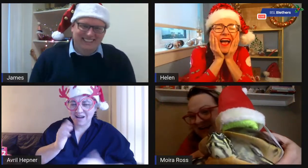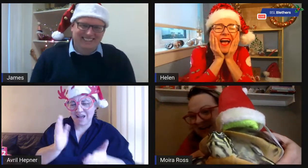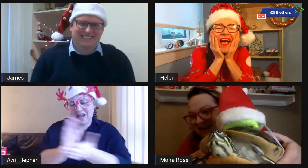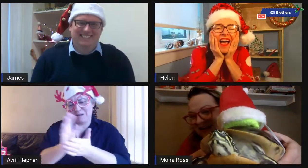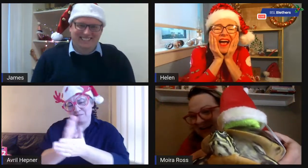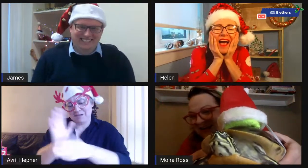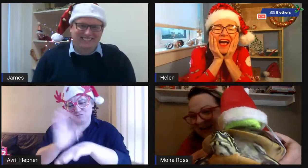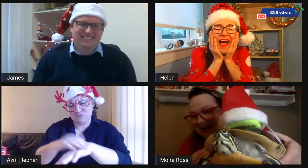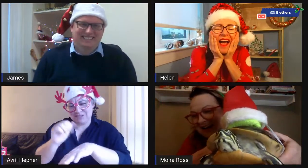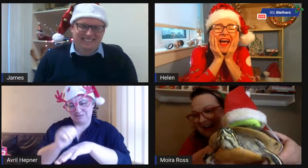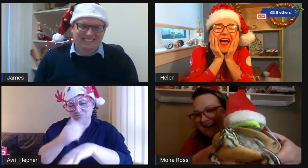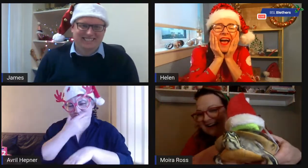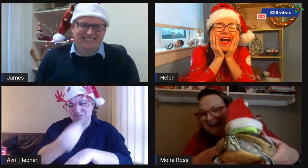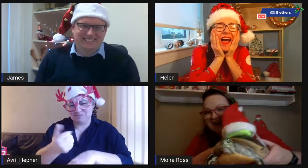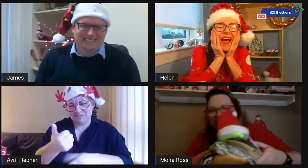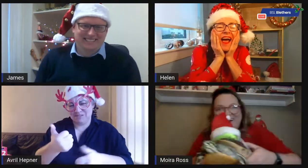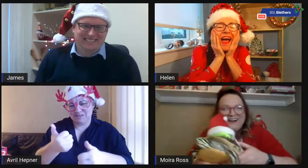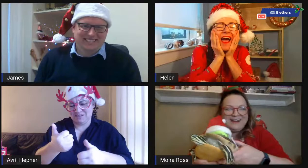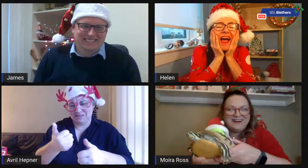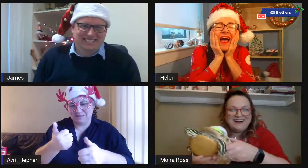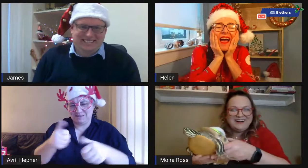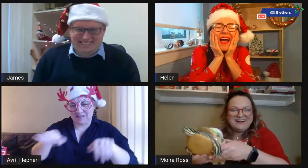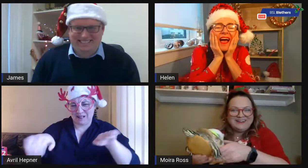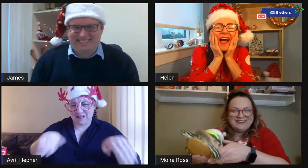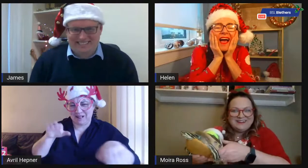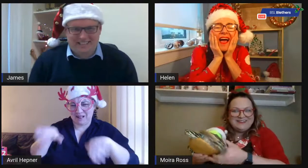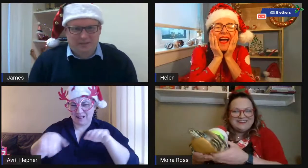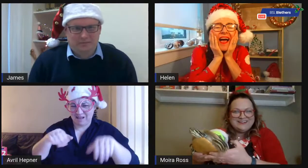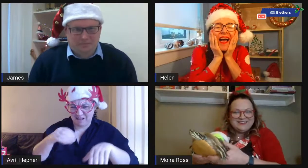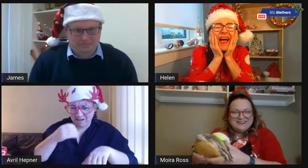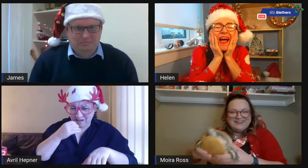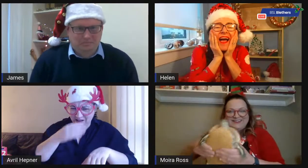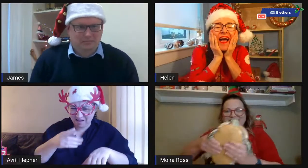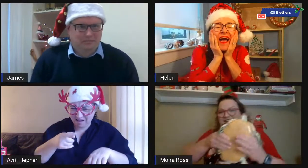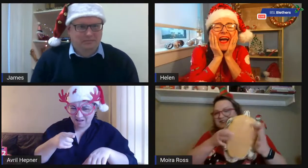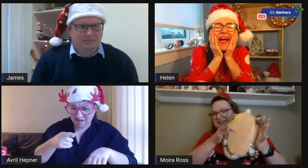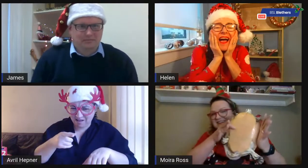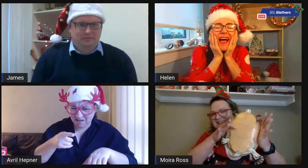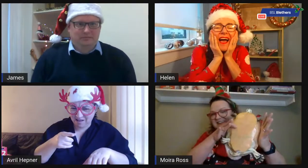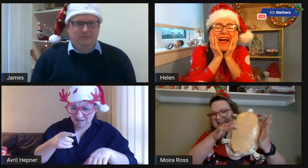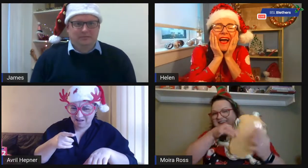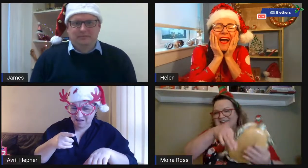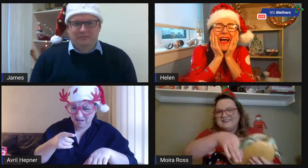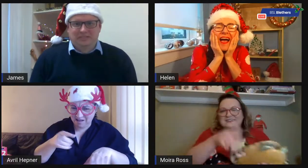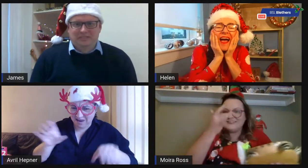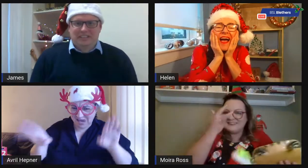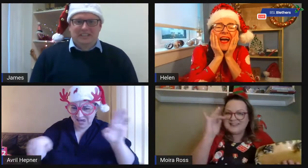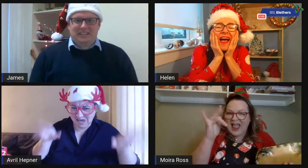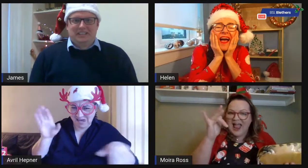Oh, my you've made a word. hat for your Well, terrapin. happy Christmas, little terrapin. Wow.